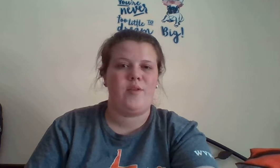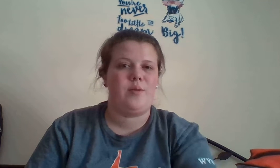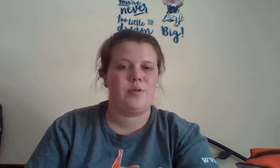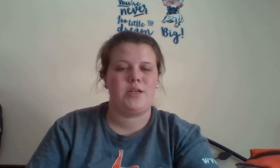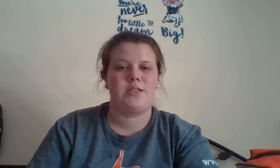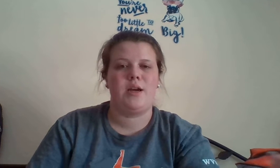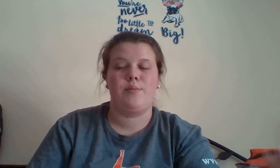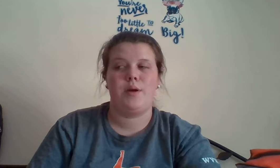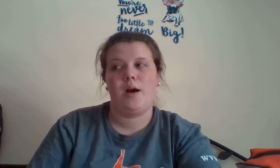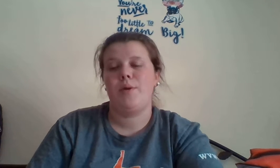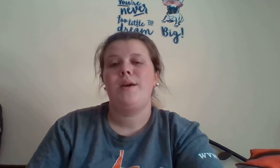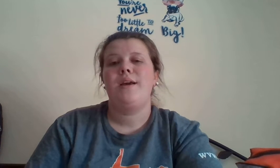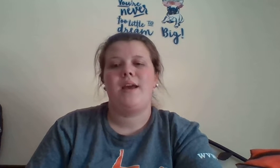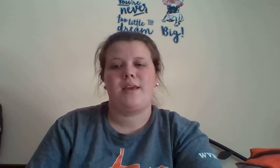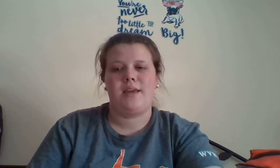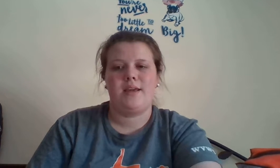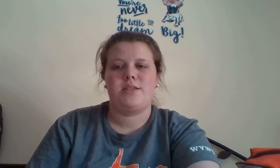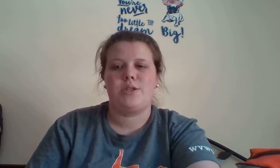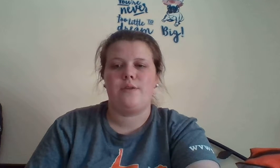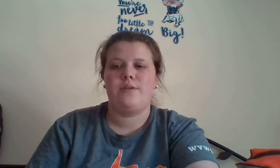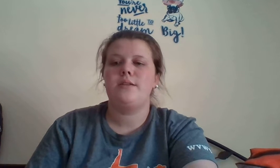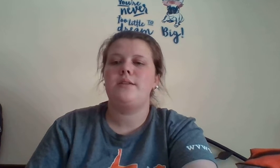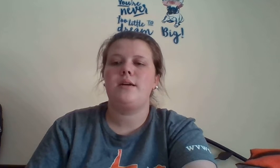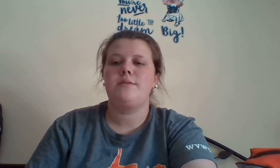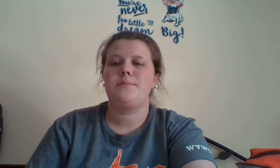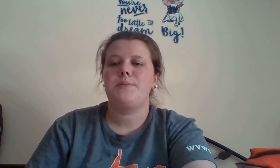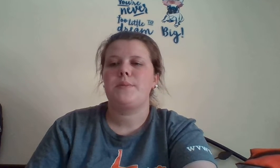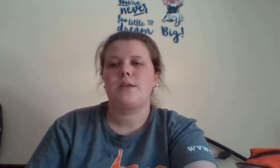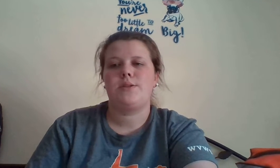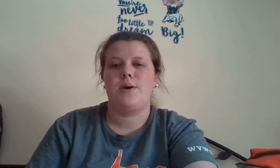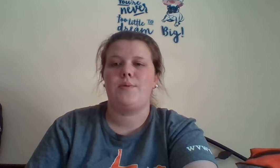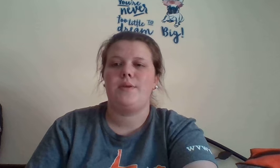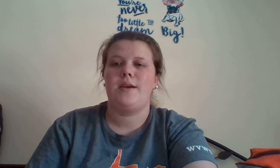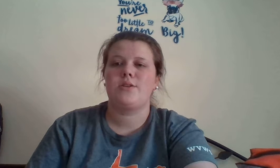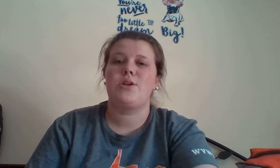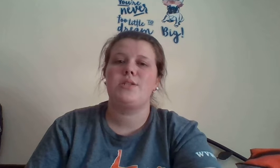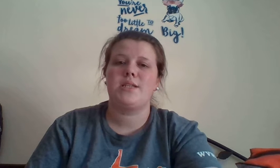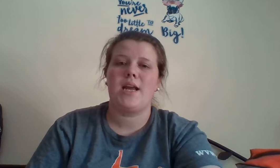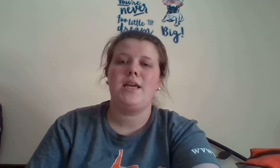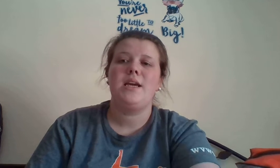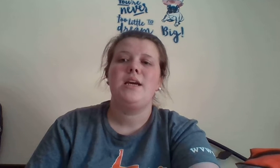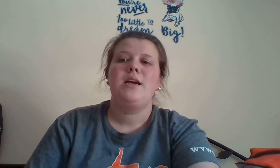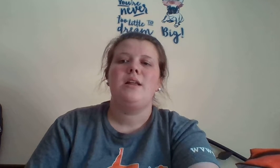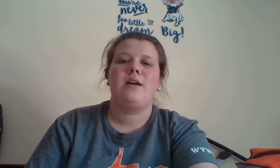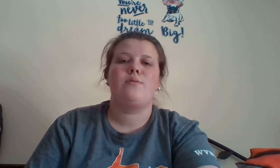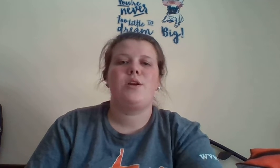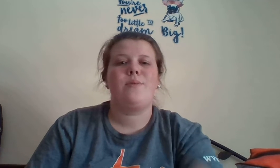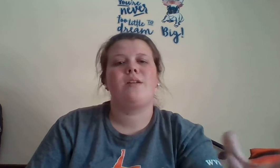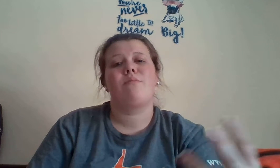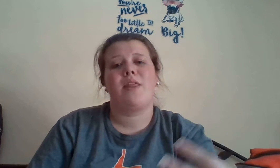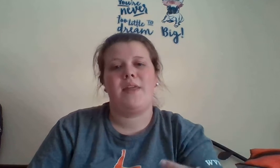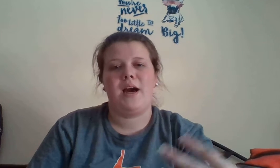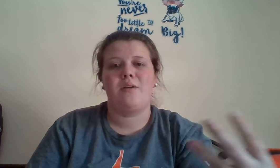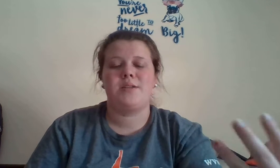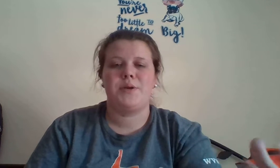a up and can get stuff done. So yeah, starts getting, like when you're about a month out,